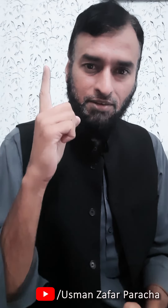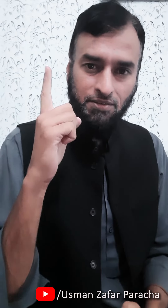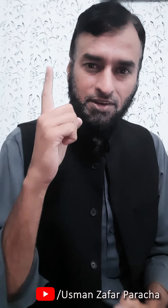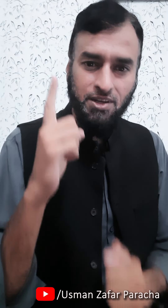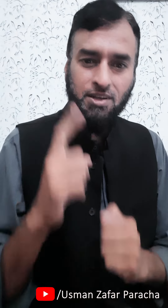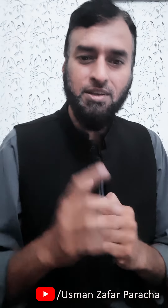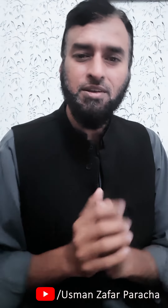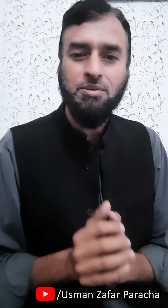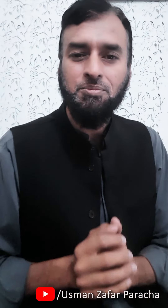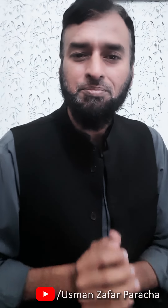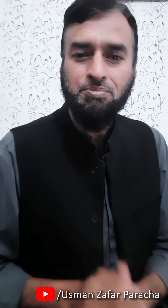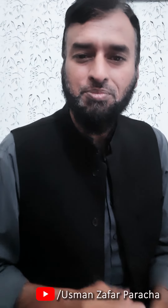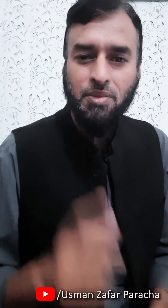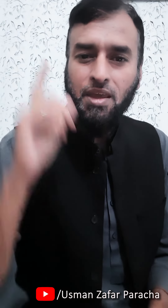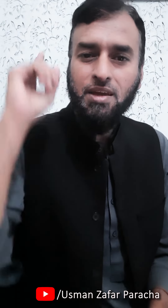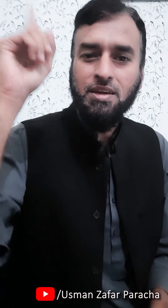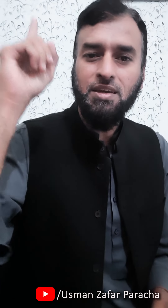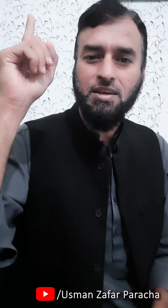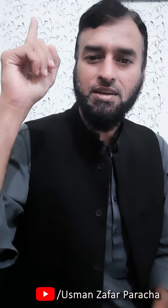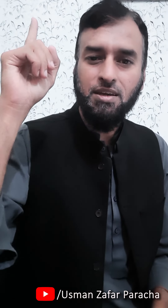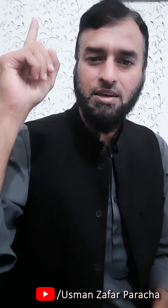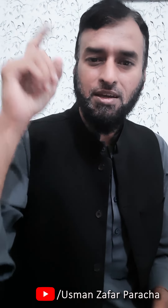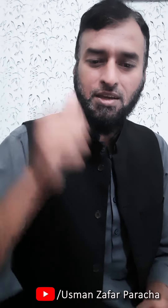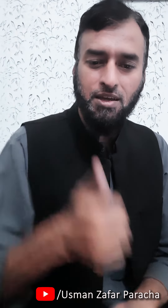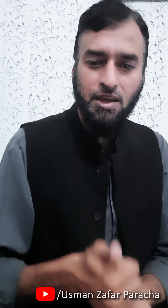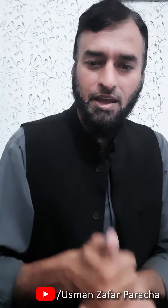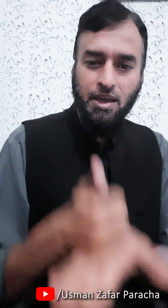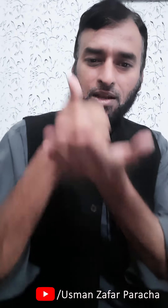everyone. He helps